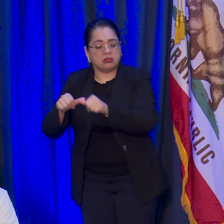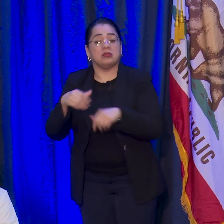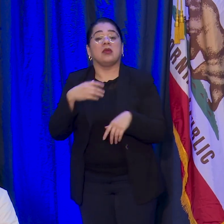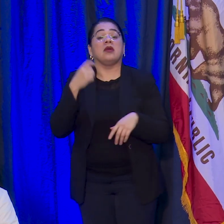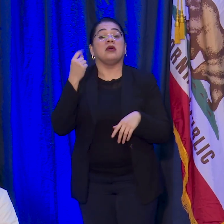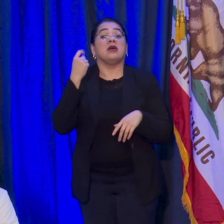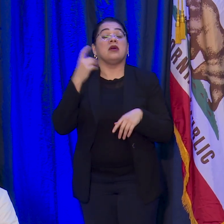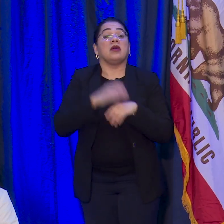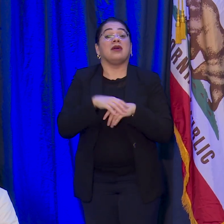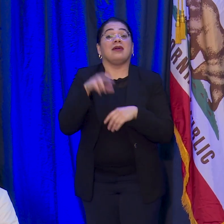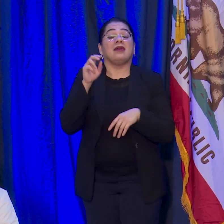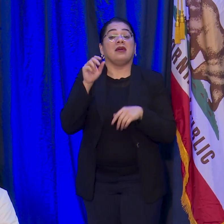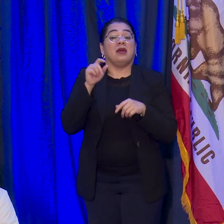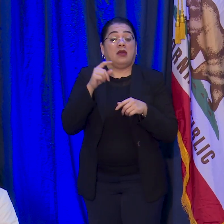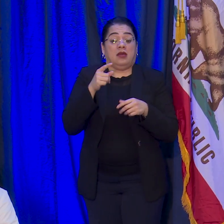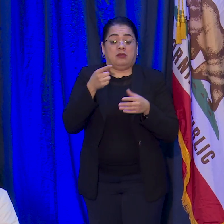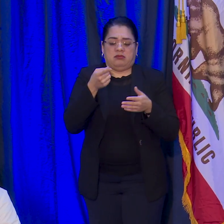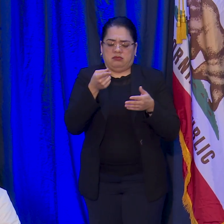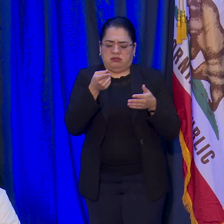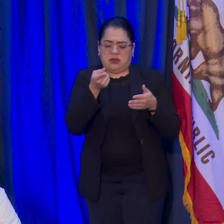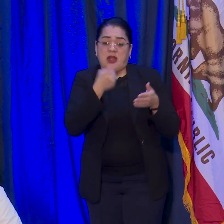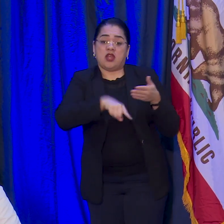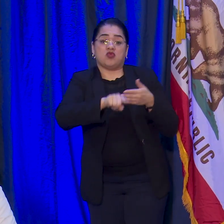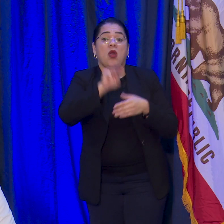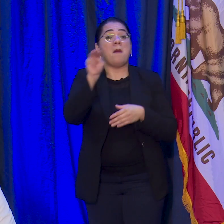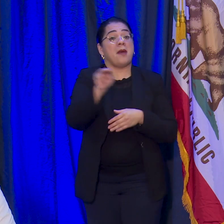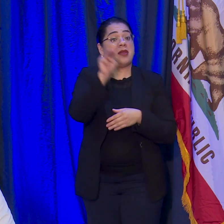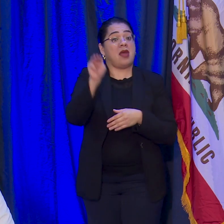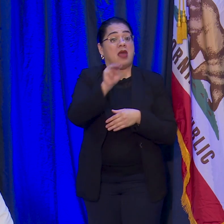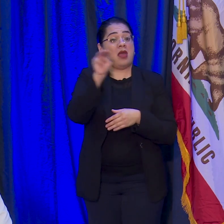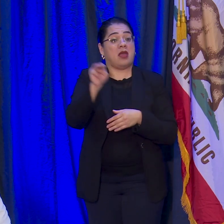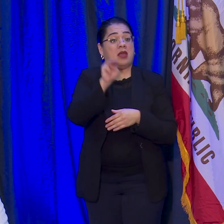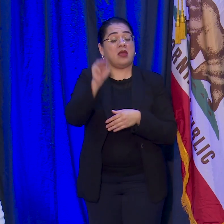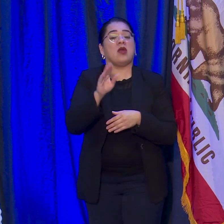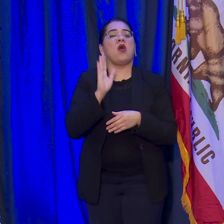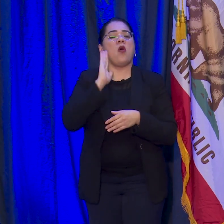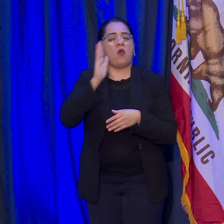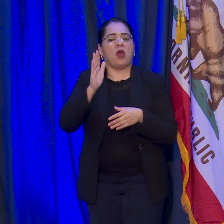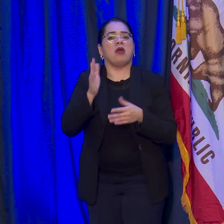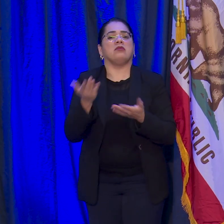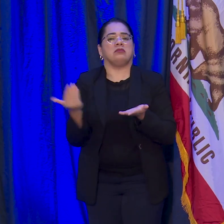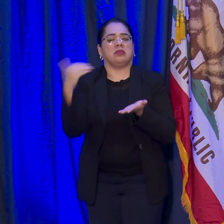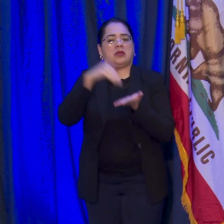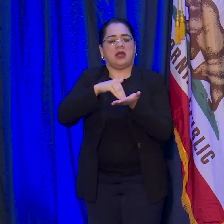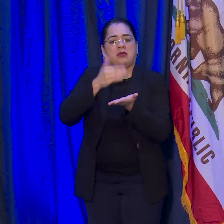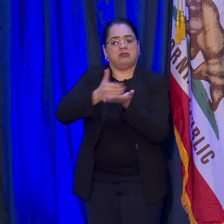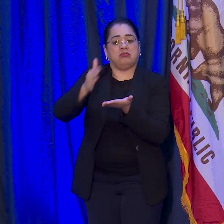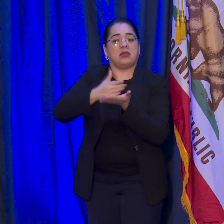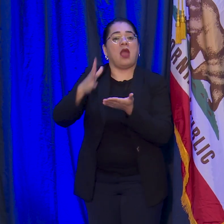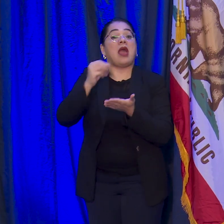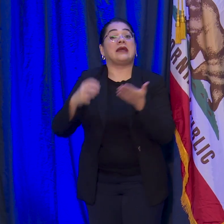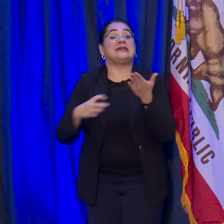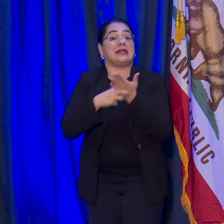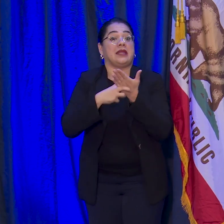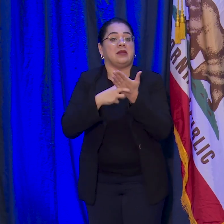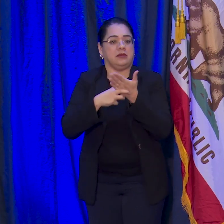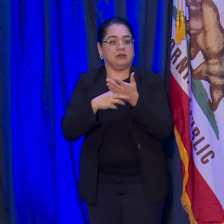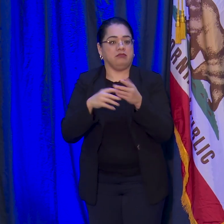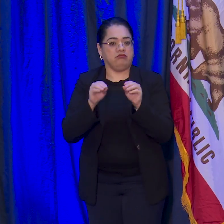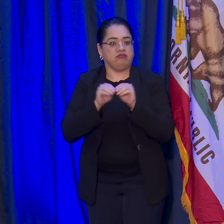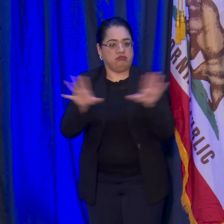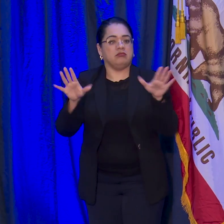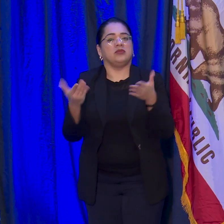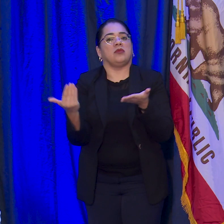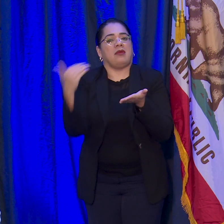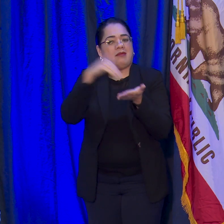resume 1 week from today on Monday, March the 30th. Why are we doing this and why is it important?